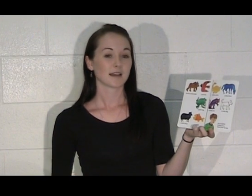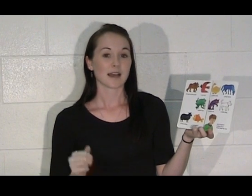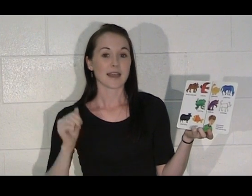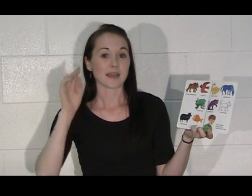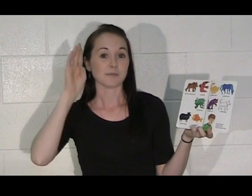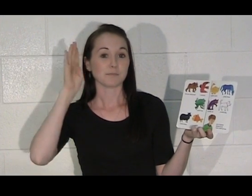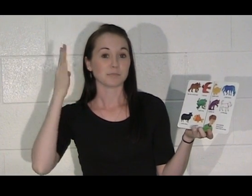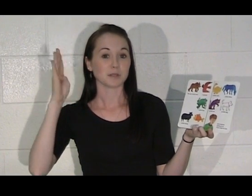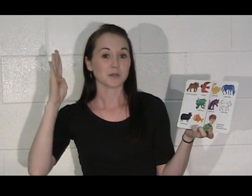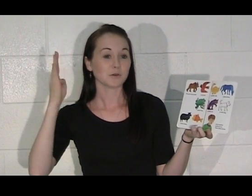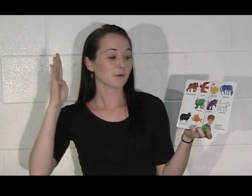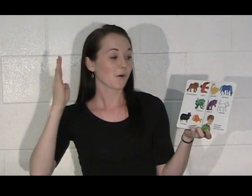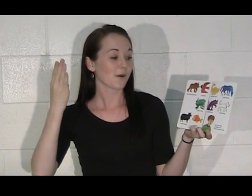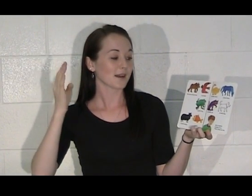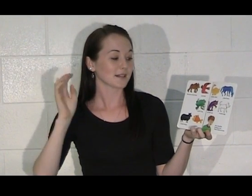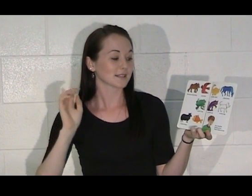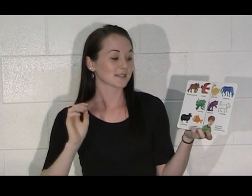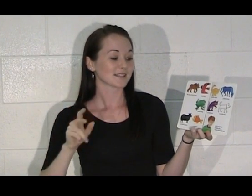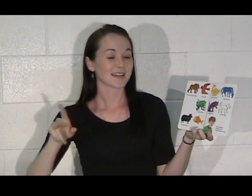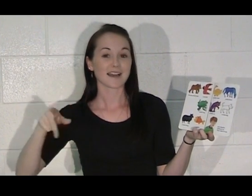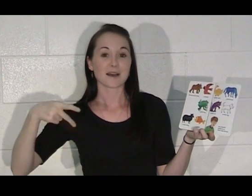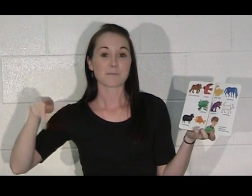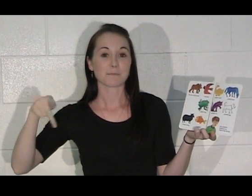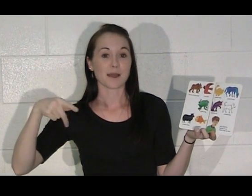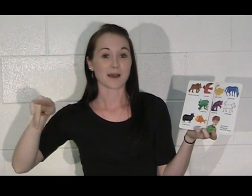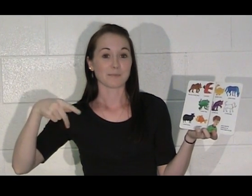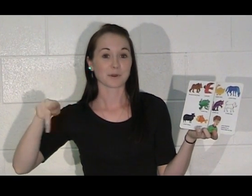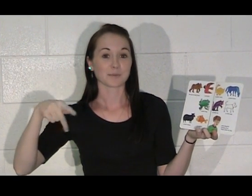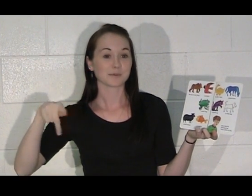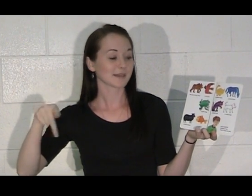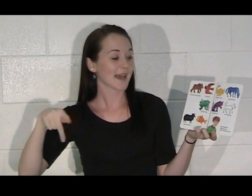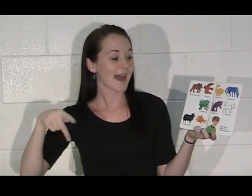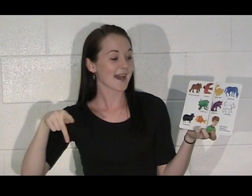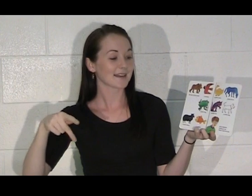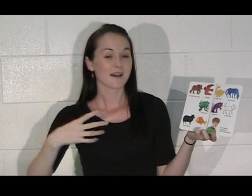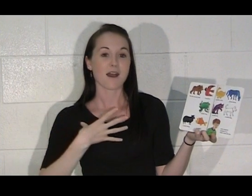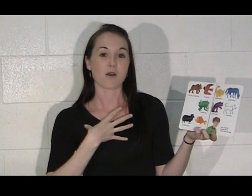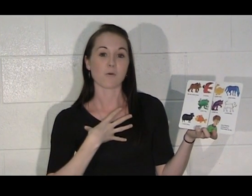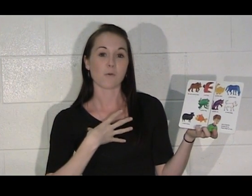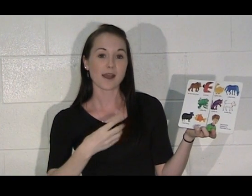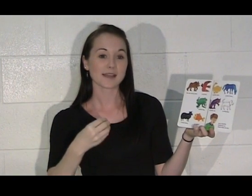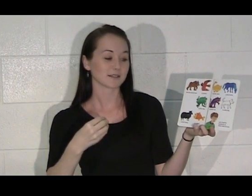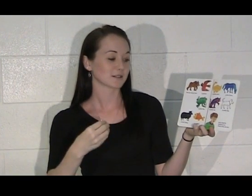a blue horse, a purple cat, a white